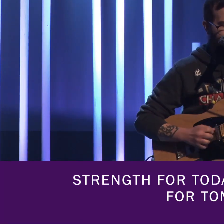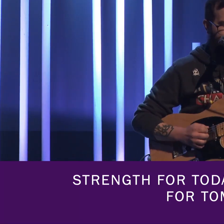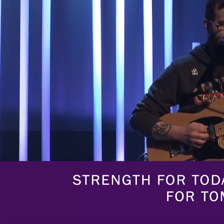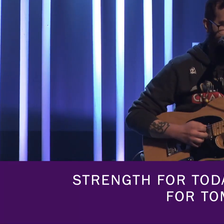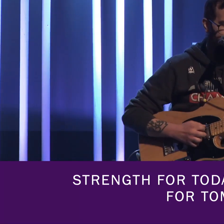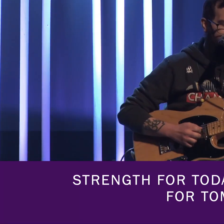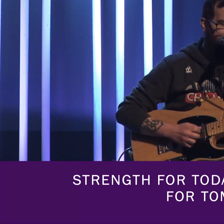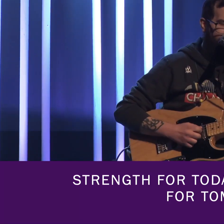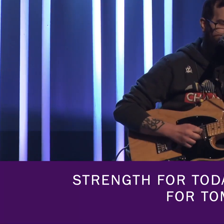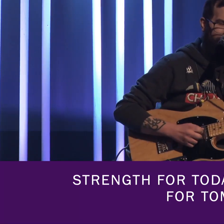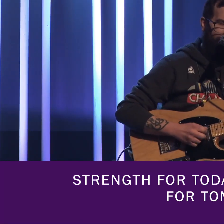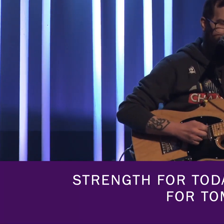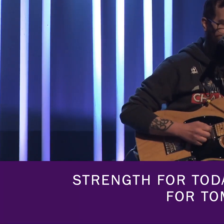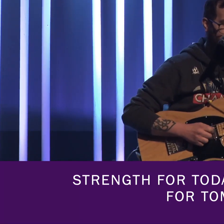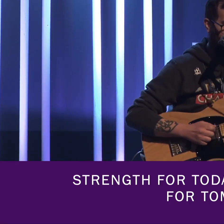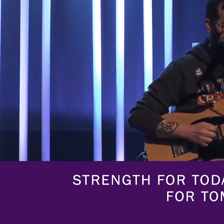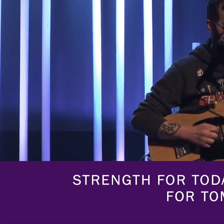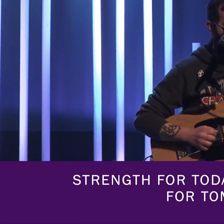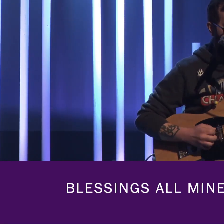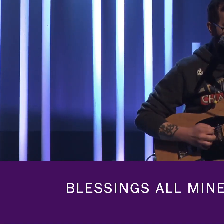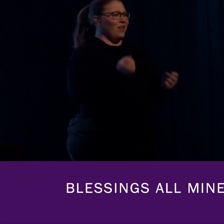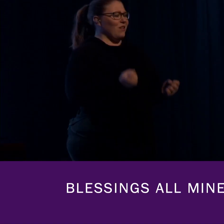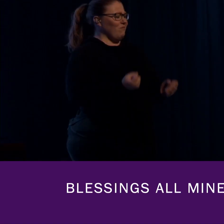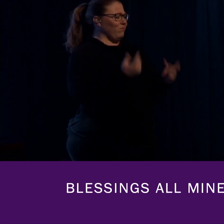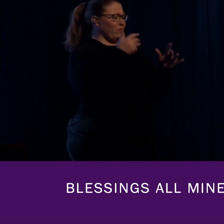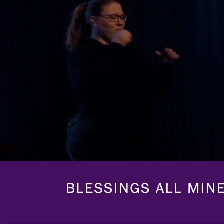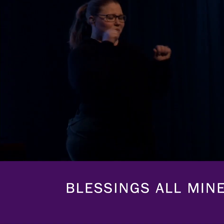for tomorrow,